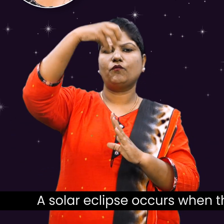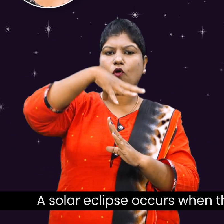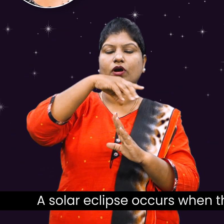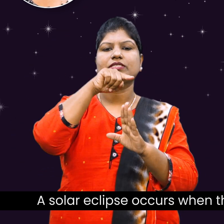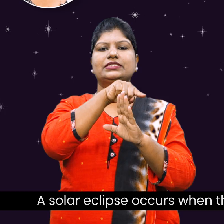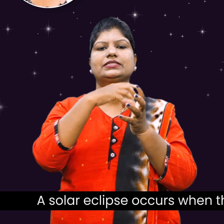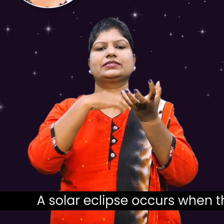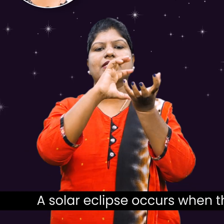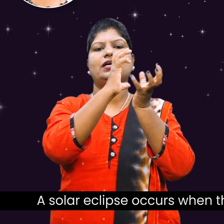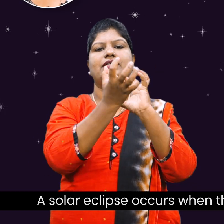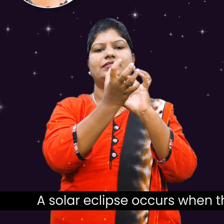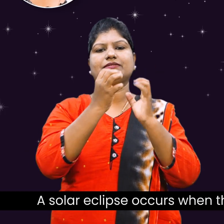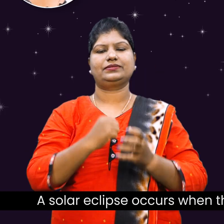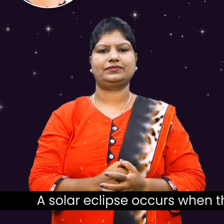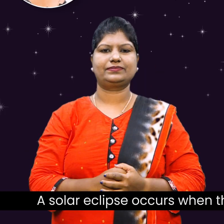Earth.